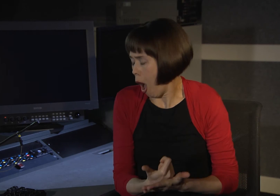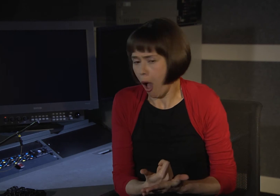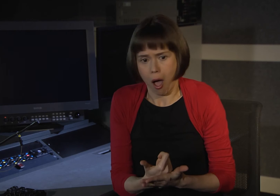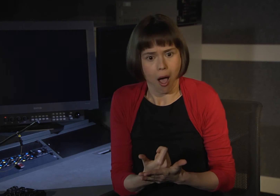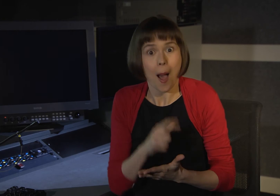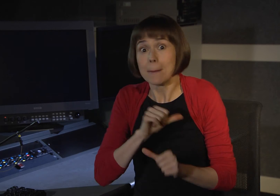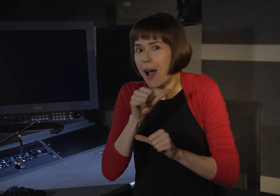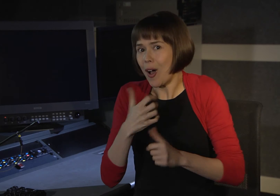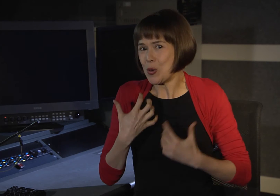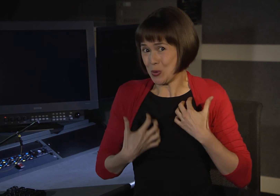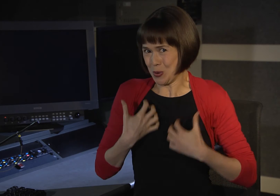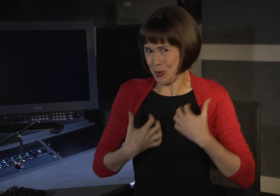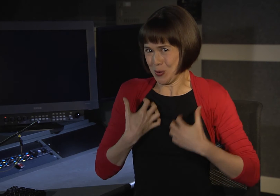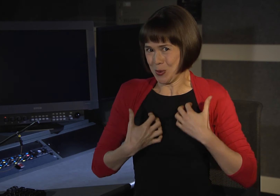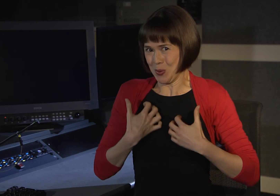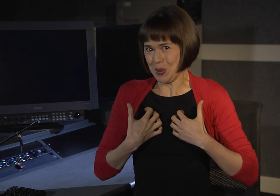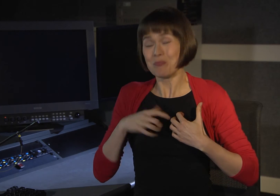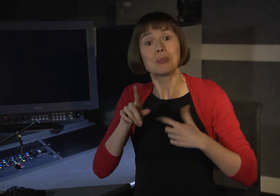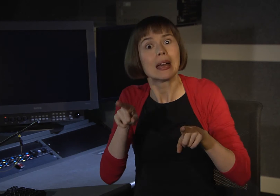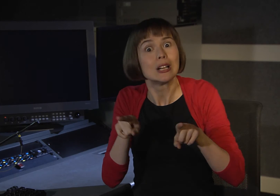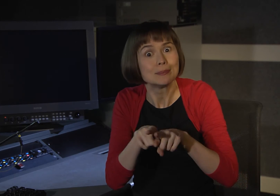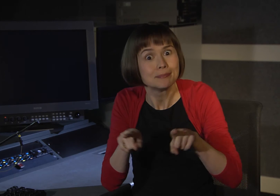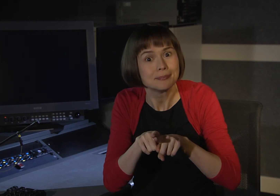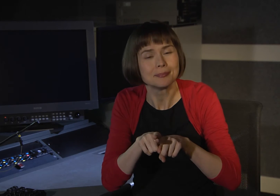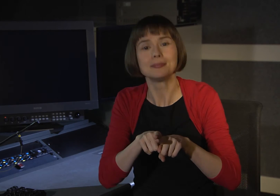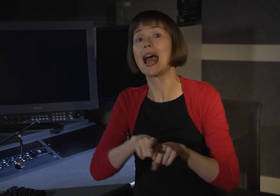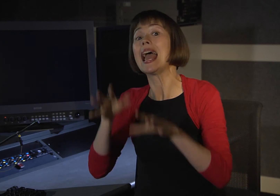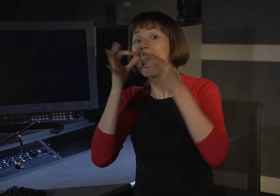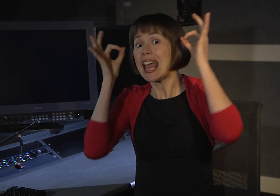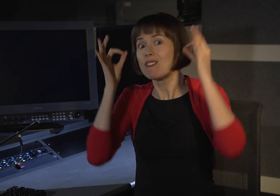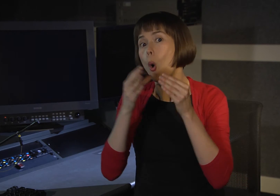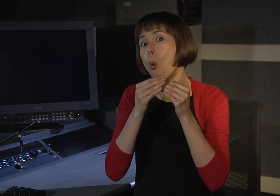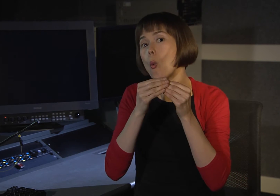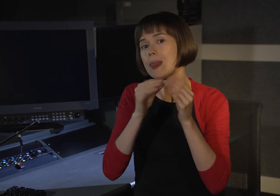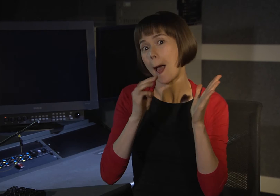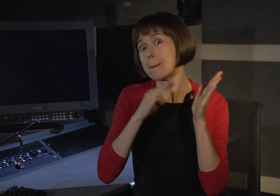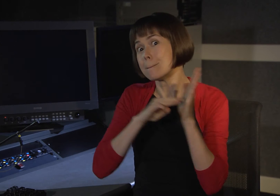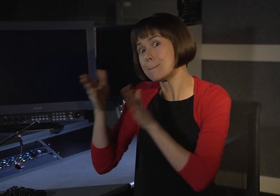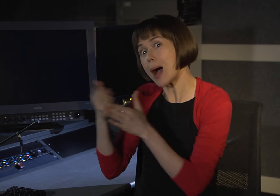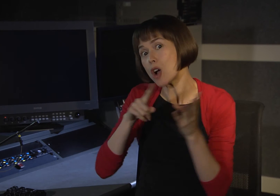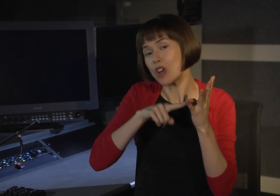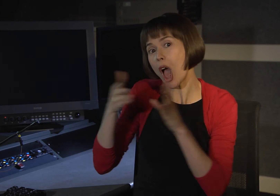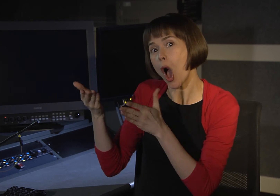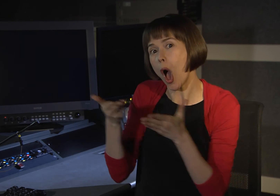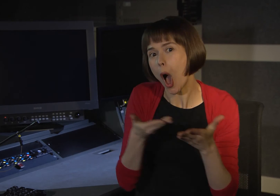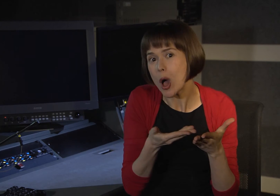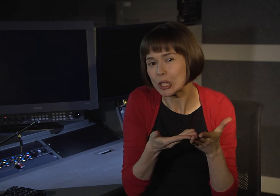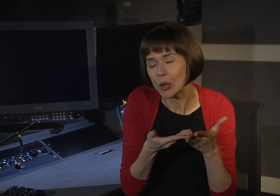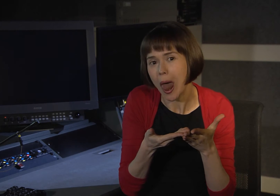loves me. He's amazed, but then very thrilled by this idea as well. Now, simultaneously, Hero,